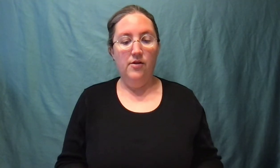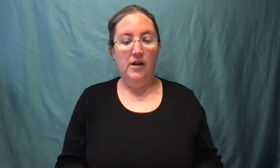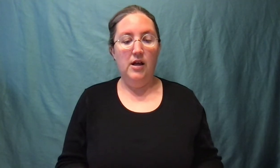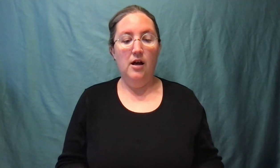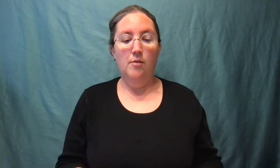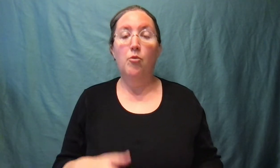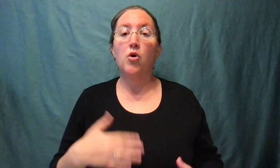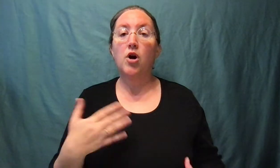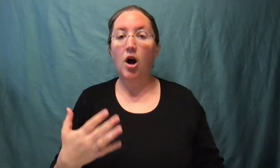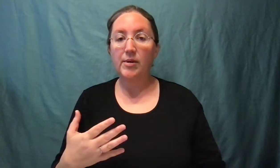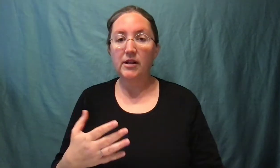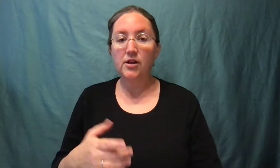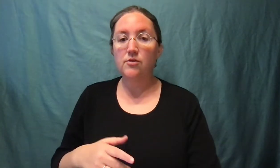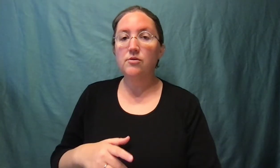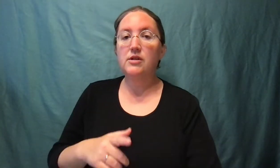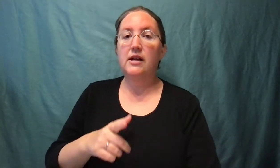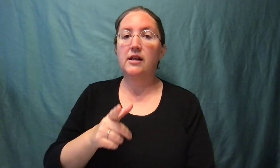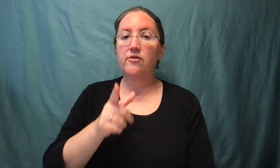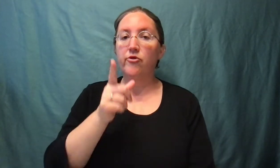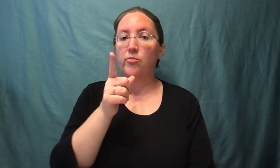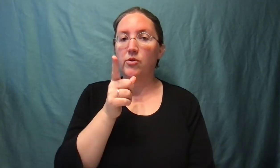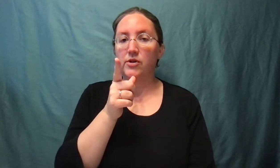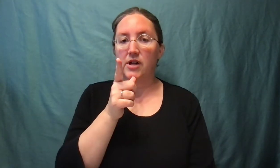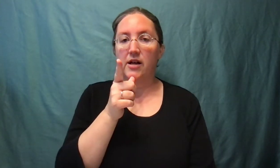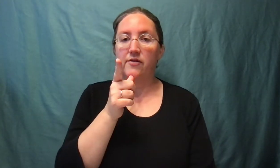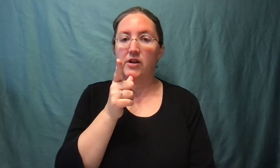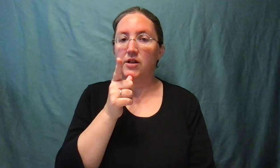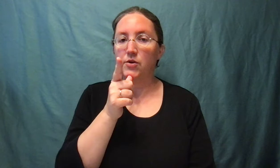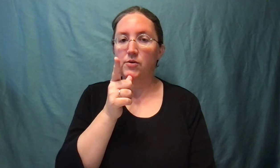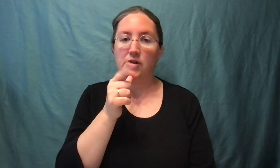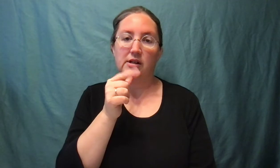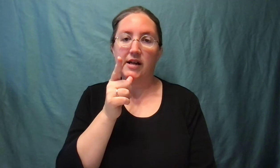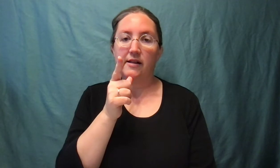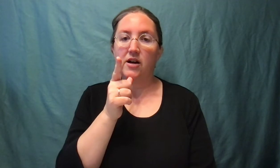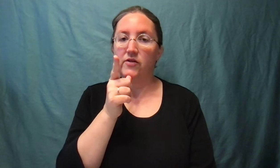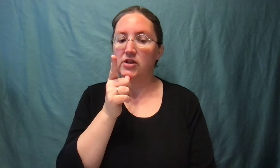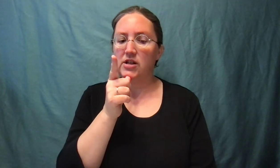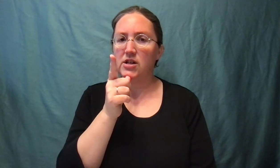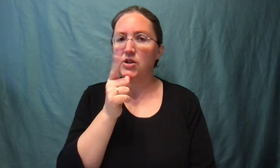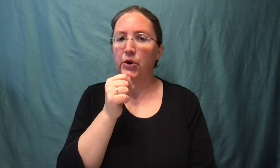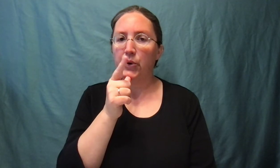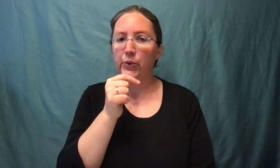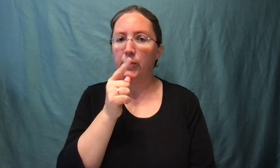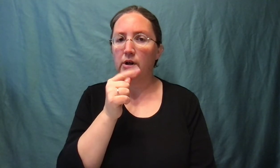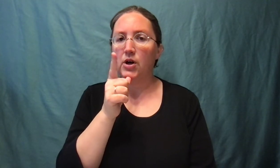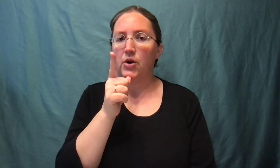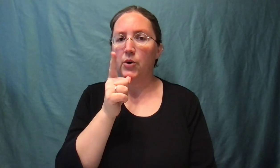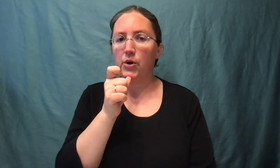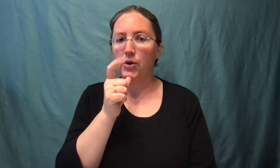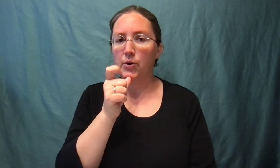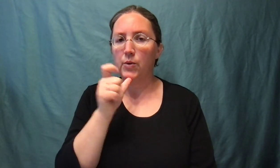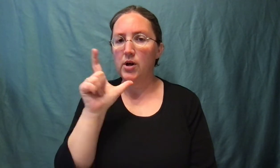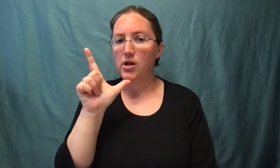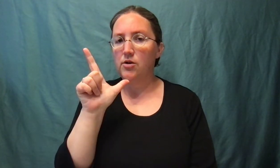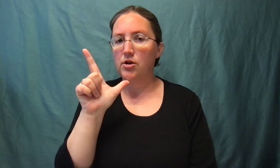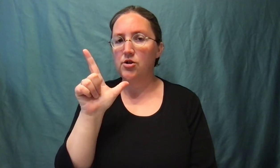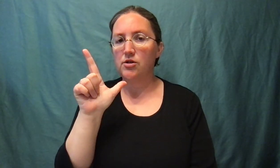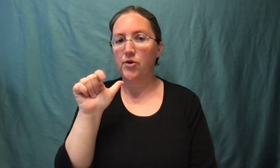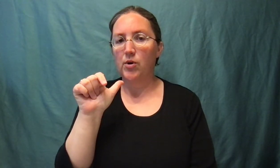The more commonly used and informal sign of it, used in daily conversation, is who or who. You can choose if you want to